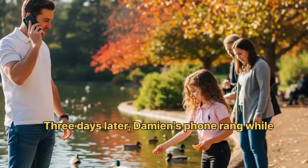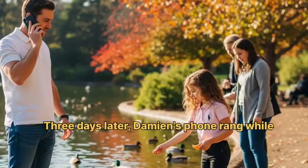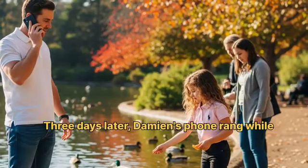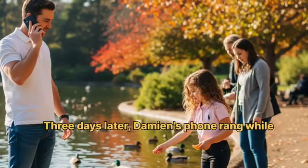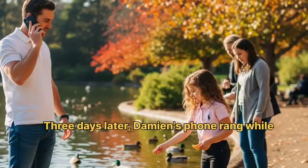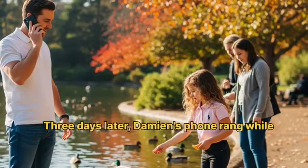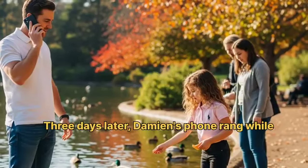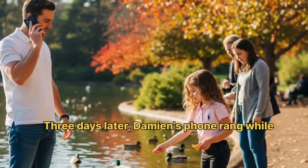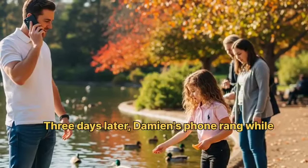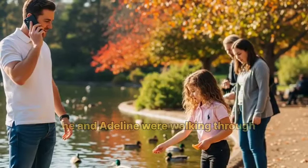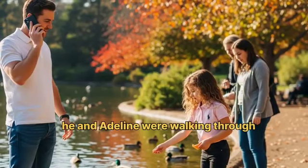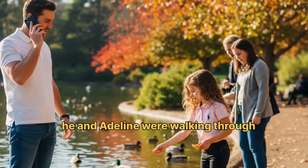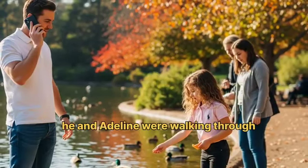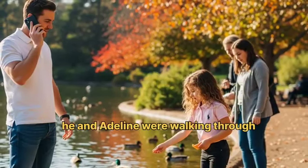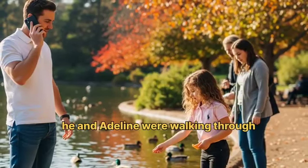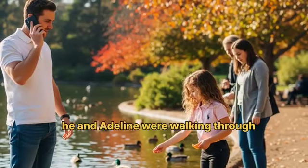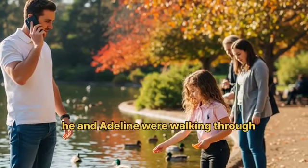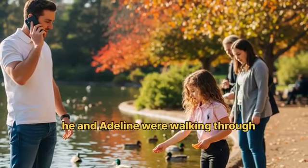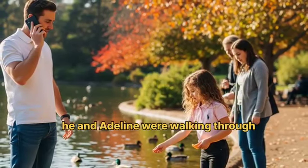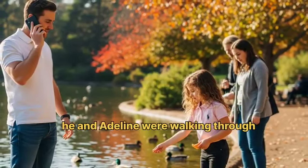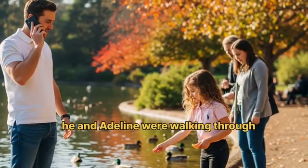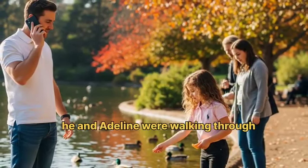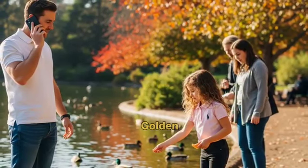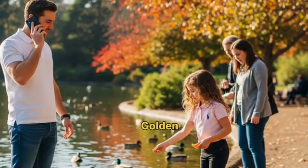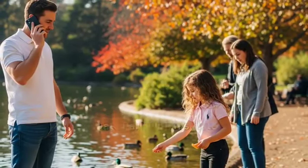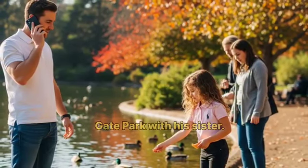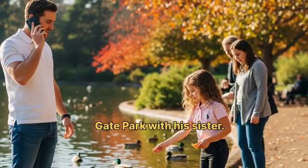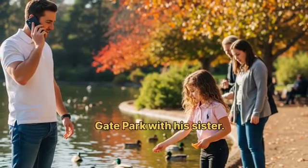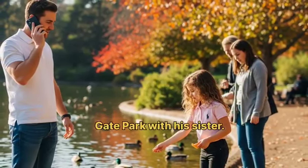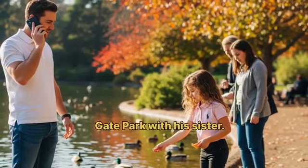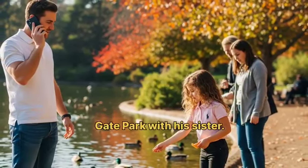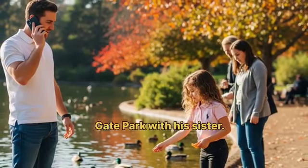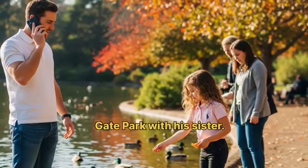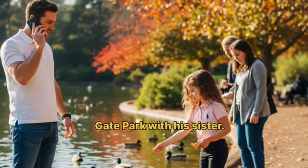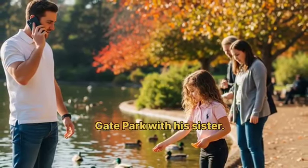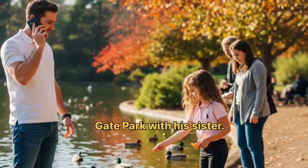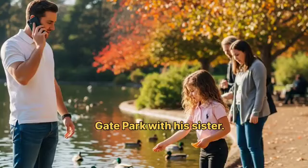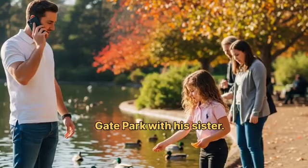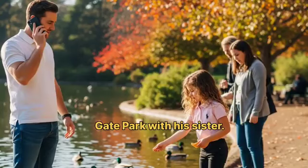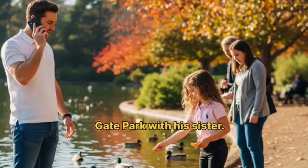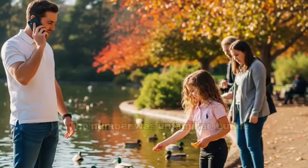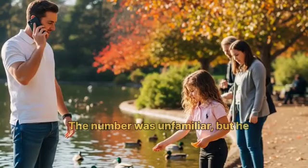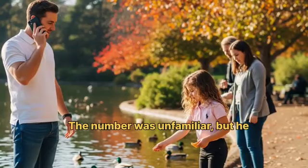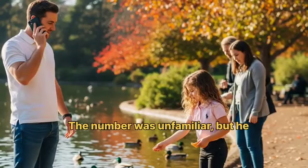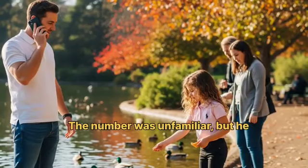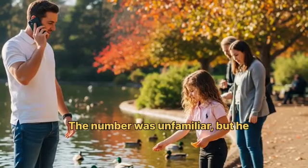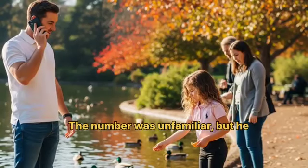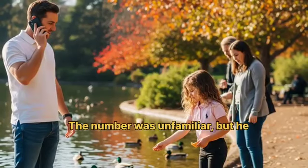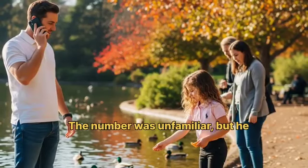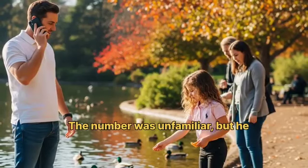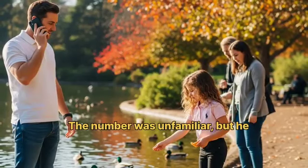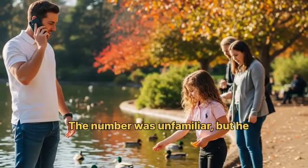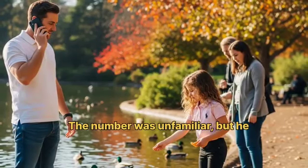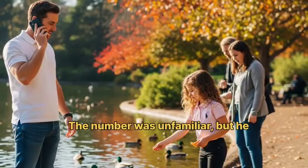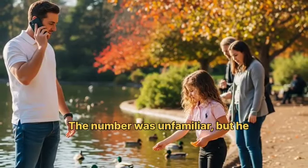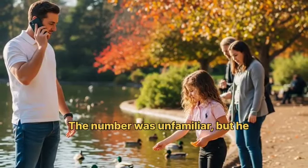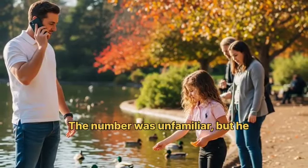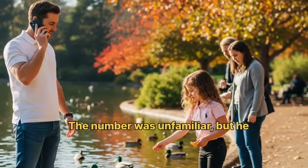Damien's phone rang while he and Adeline were walking through Golden Gate Park with his sister. The number was unfamiliar, but he answered